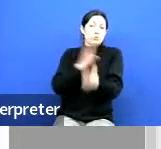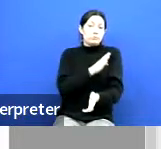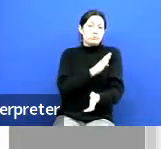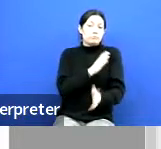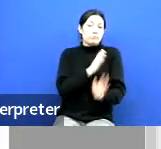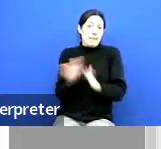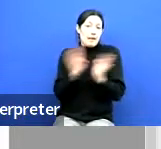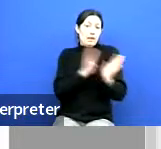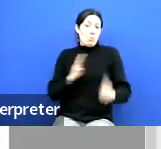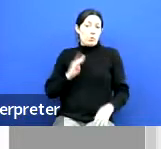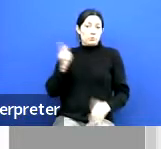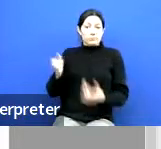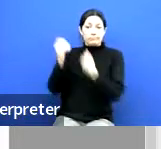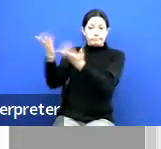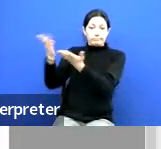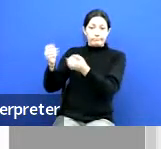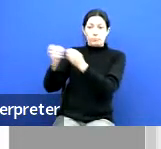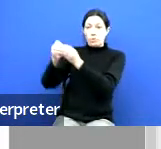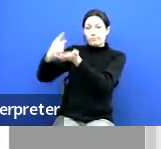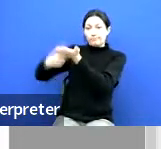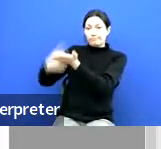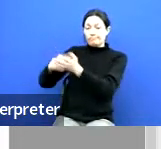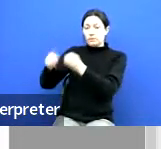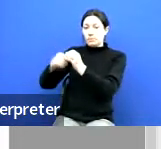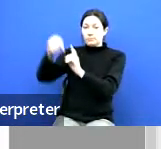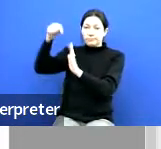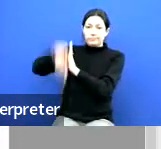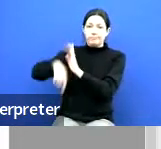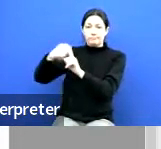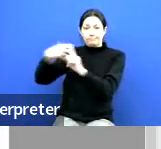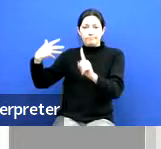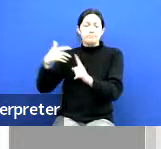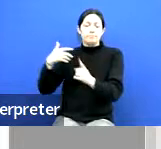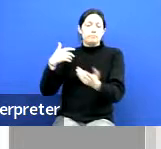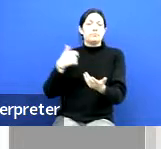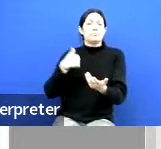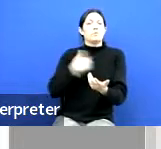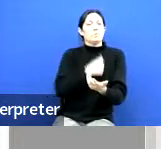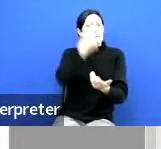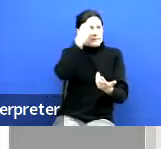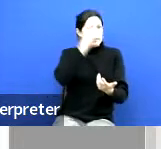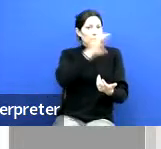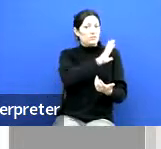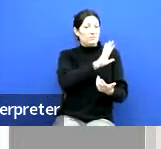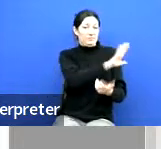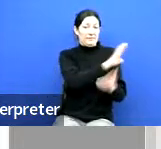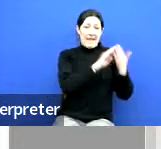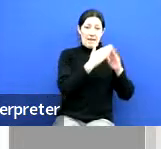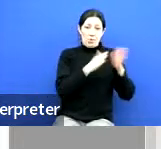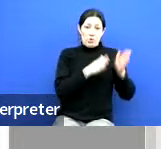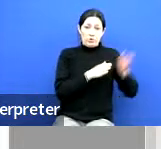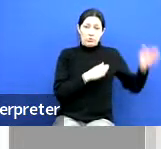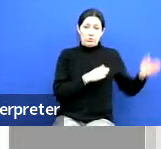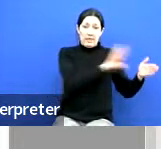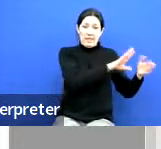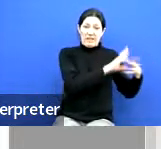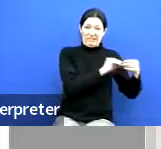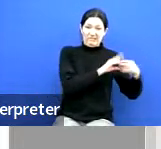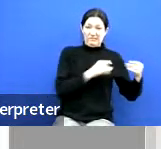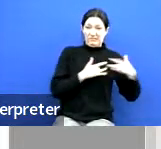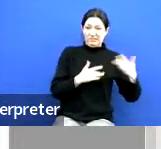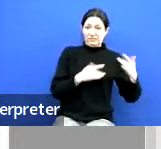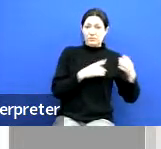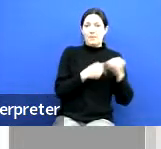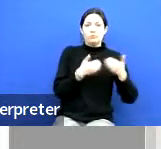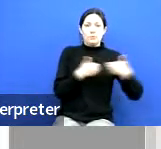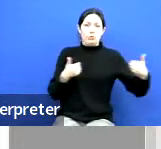in more details, but it's provided, I think, what the feeling that we had from the neighbors at that time of separation. The other